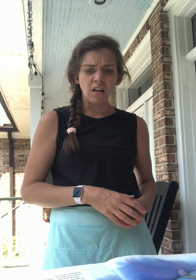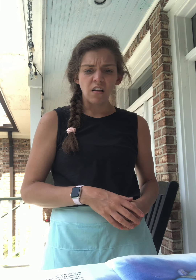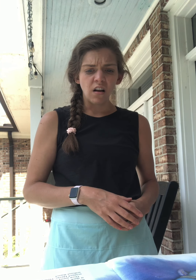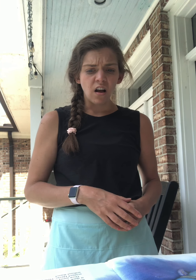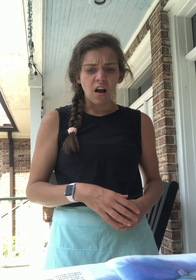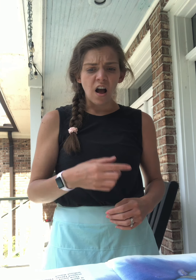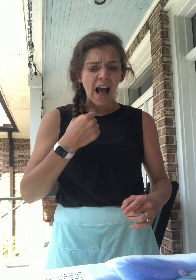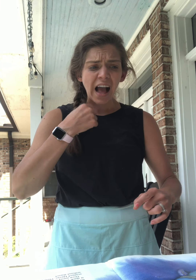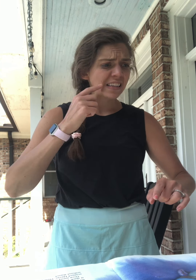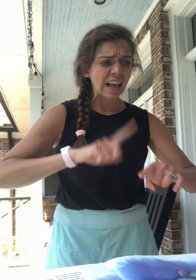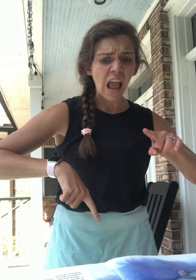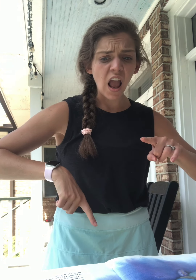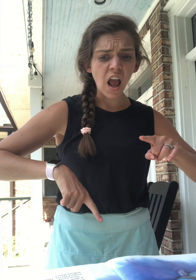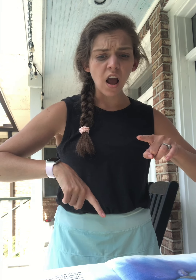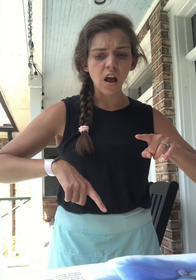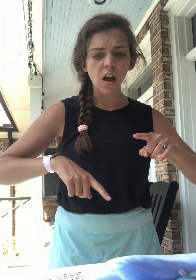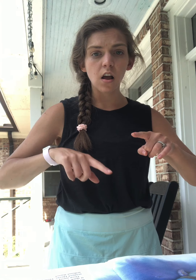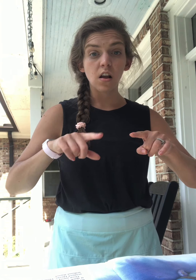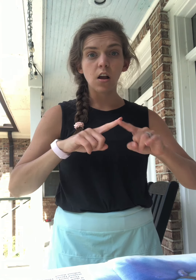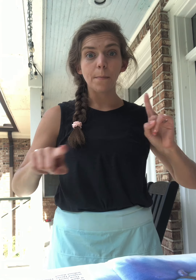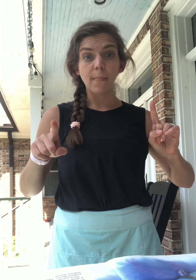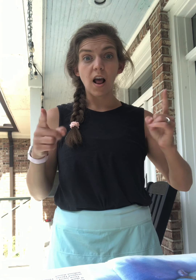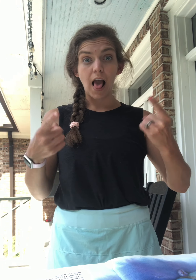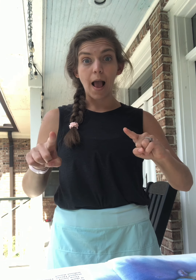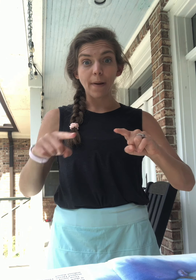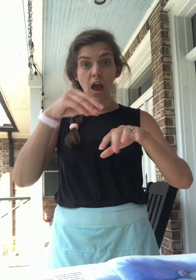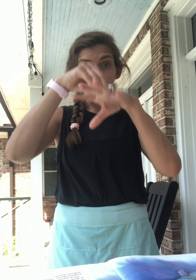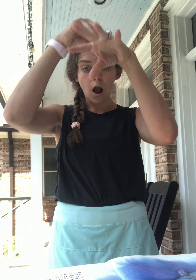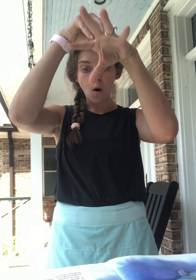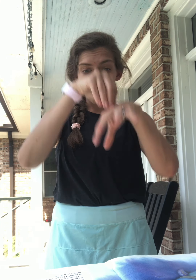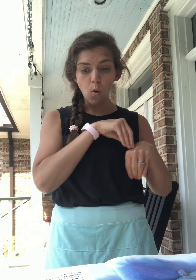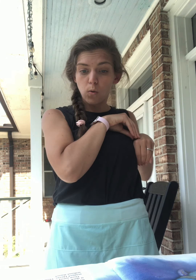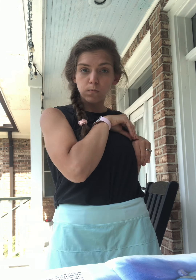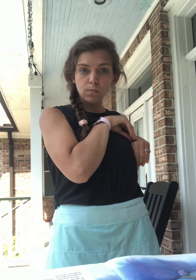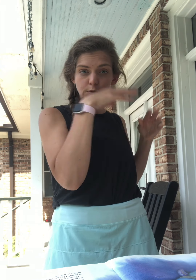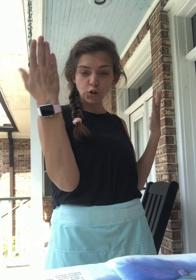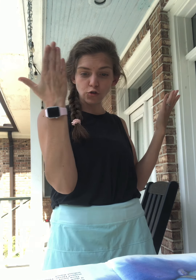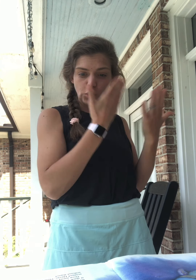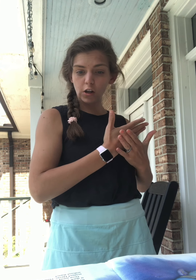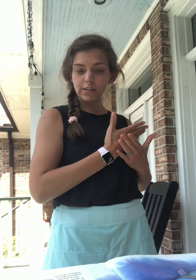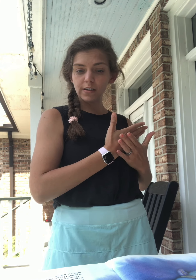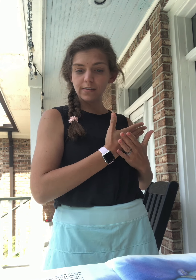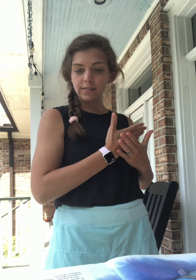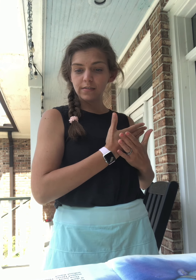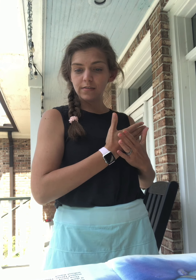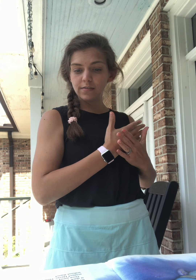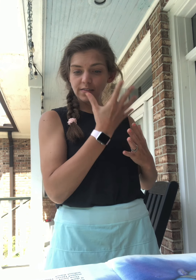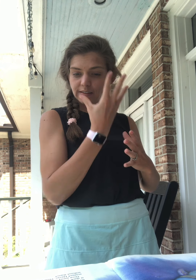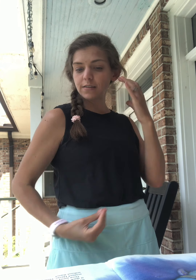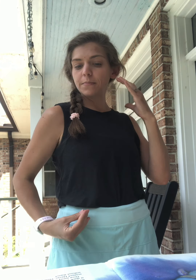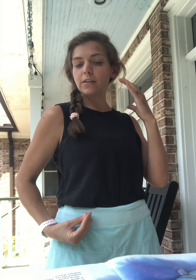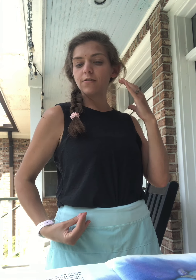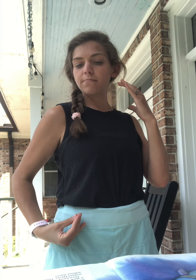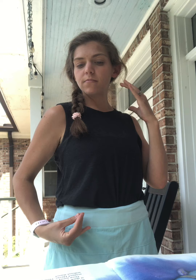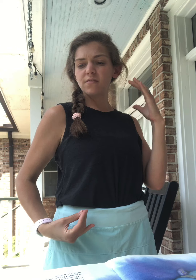I can't, the rainbow fish started to say. But then, the octopus had already disappeared into a dark